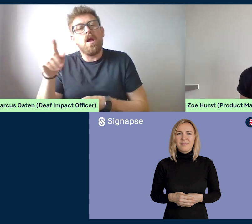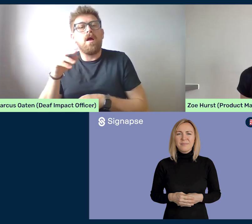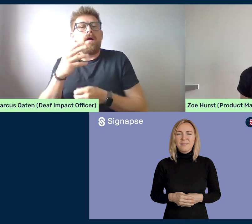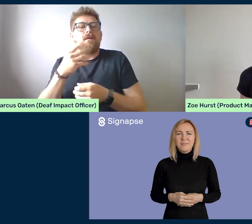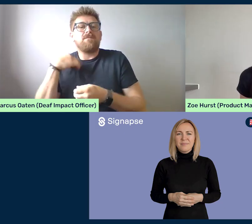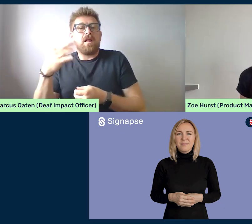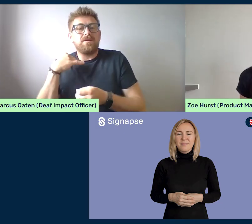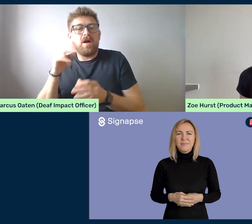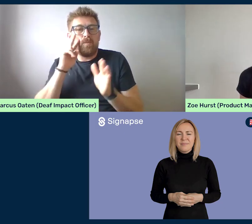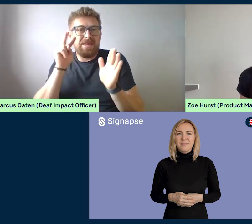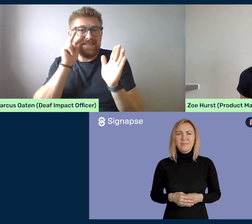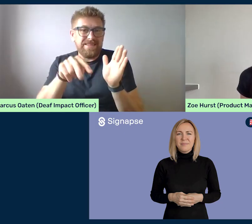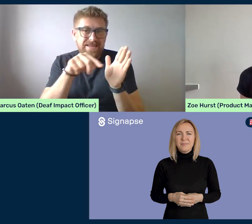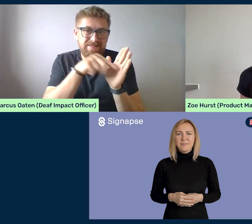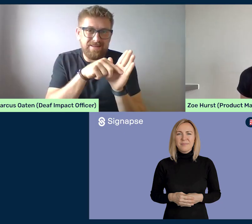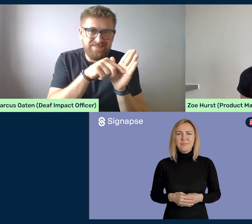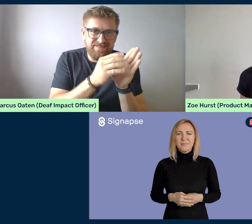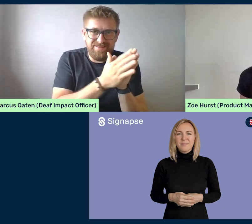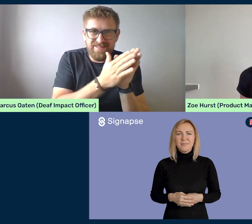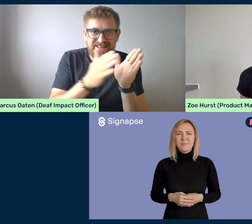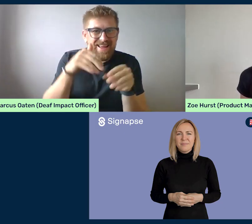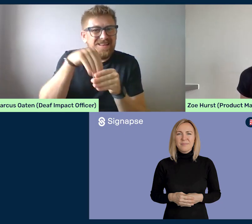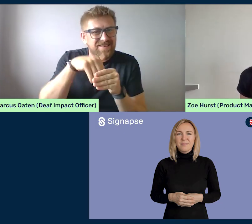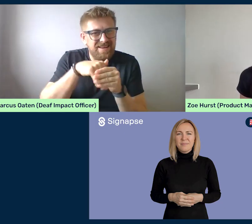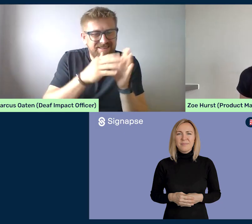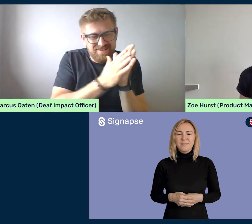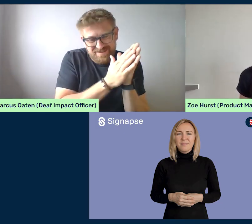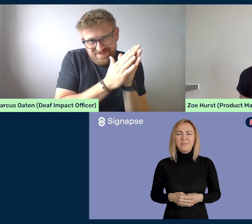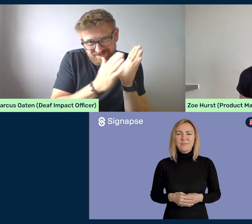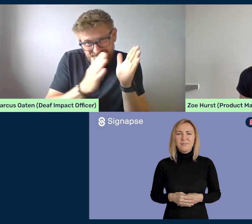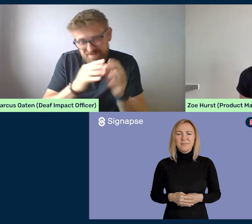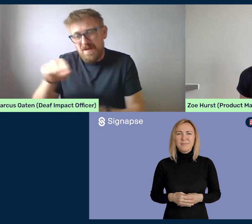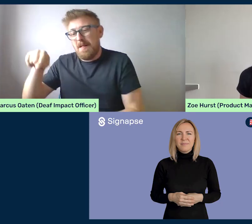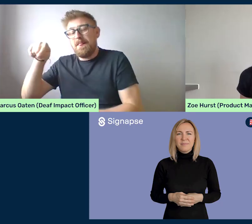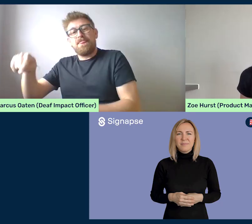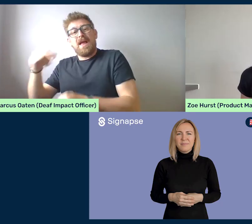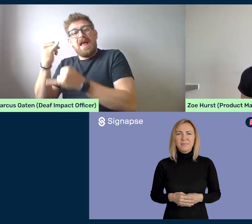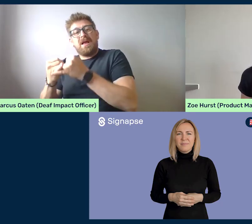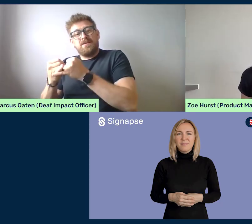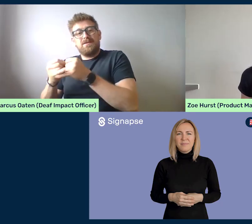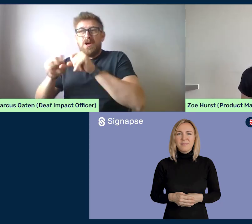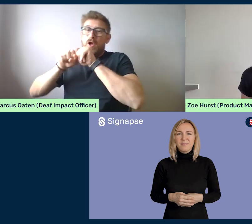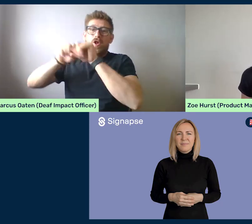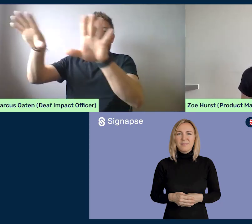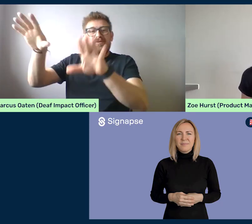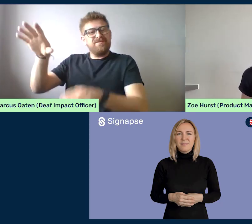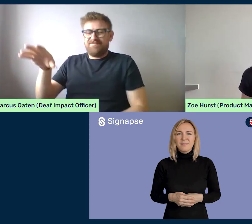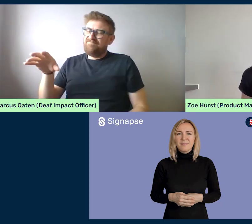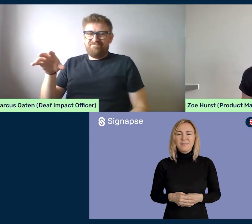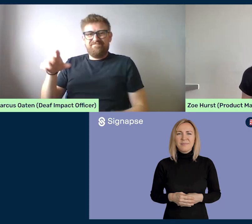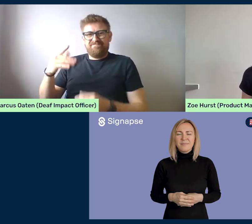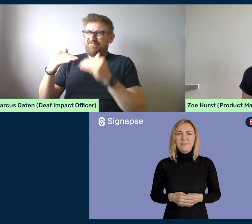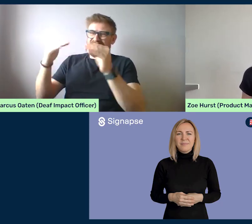internally of version 2, um, volunteers have seen that, and then the